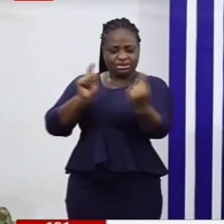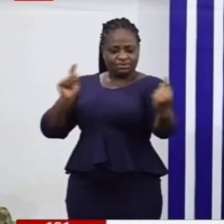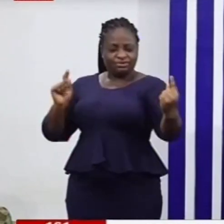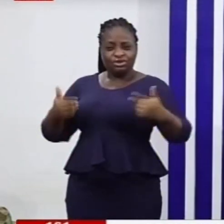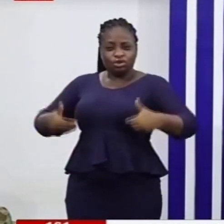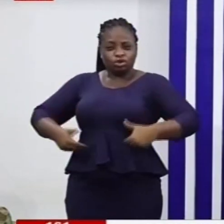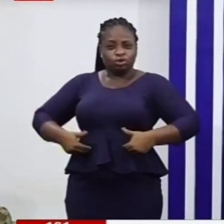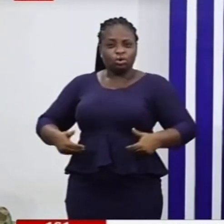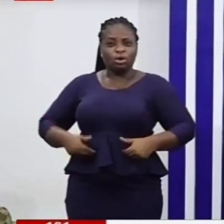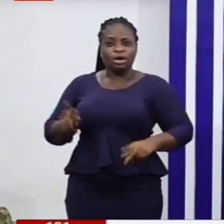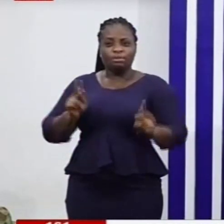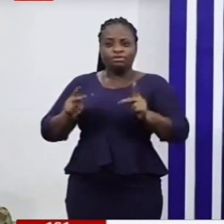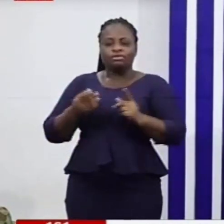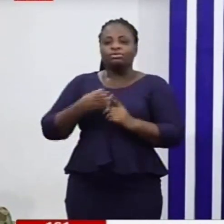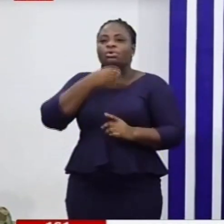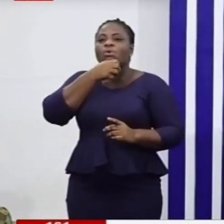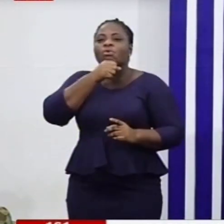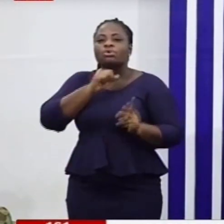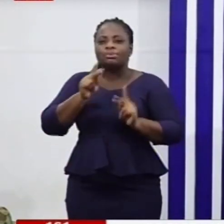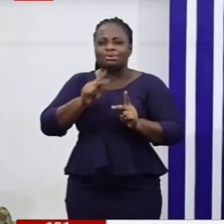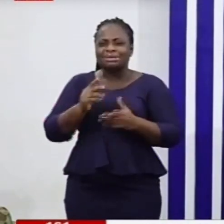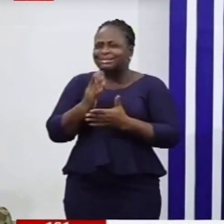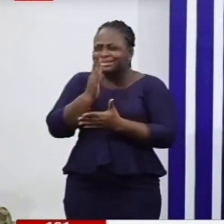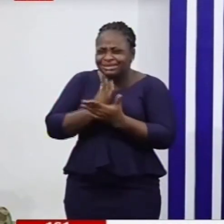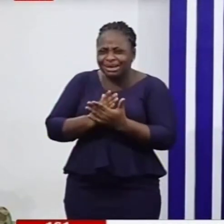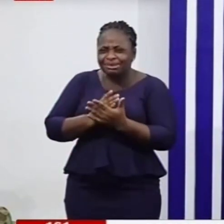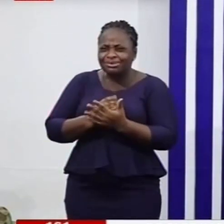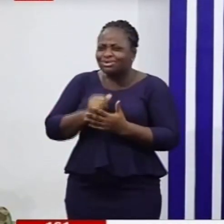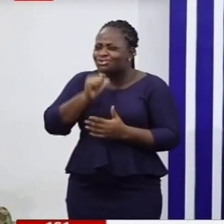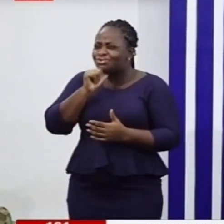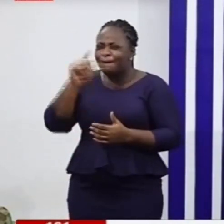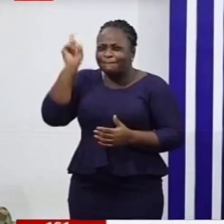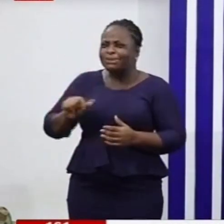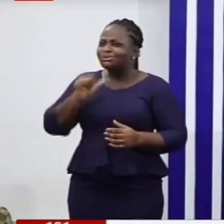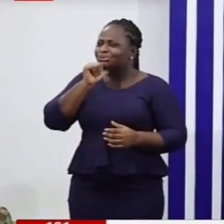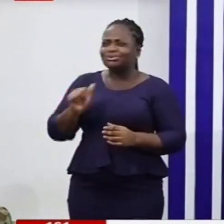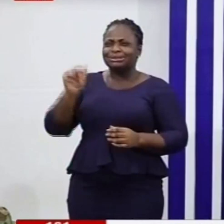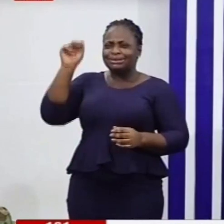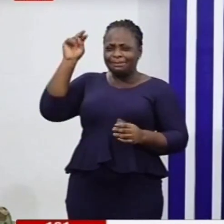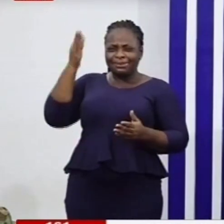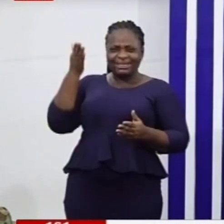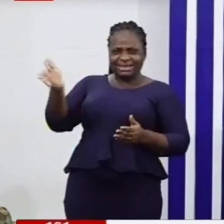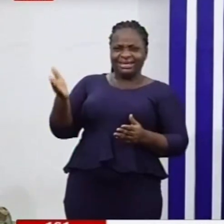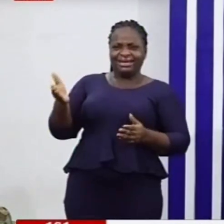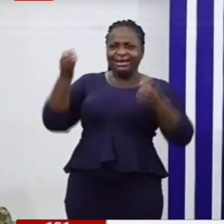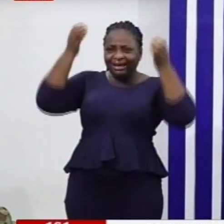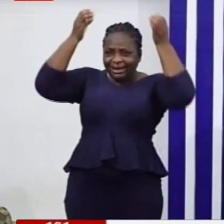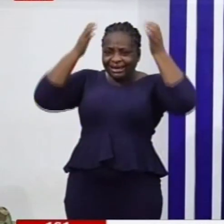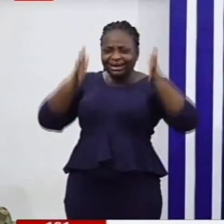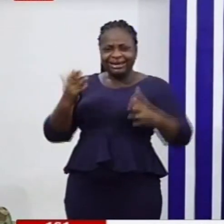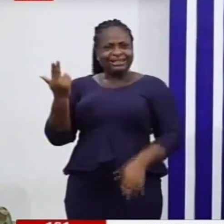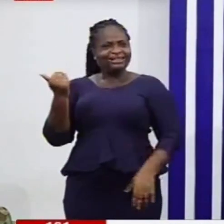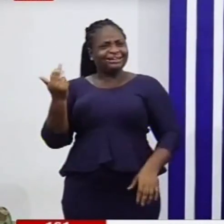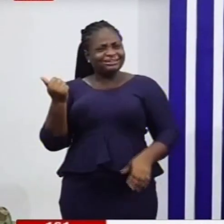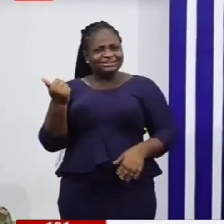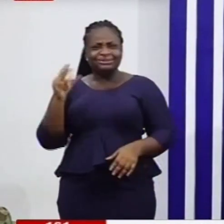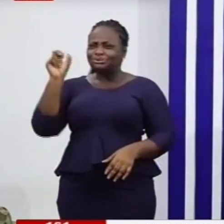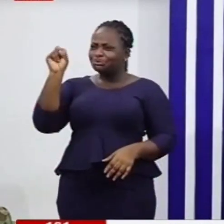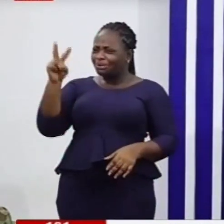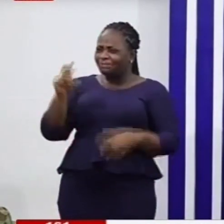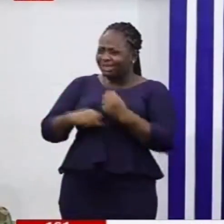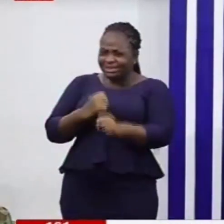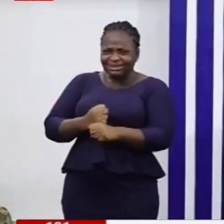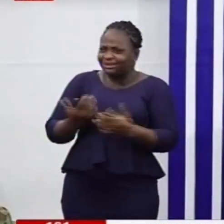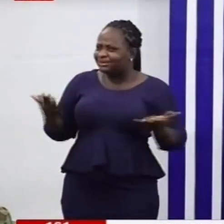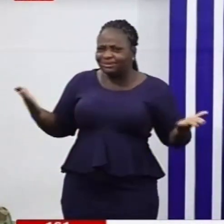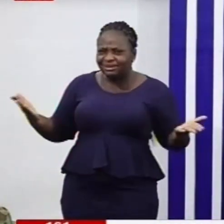ones because some of them are really not supposed to be in town doing kayo. A kayo are 13 or 12. By the time that lady